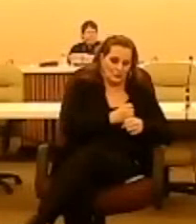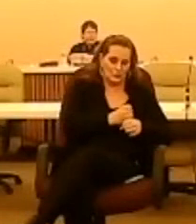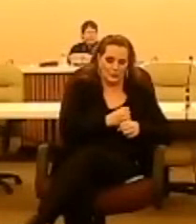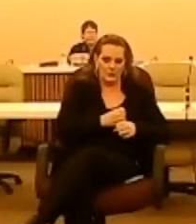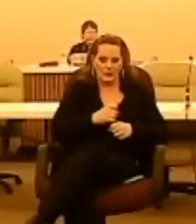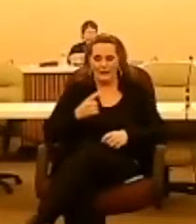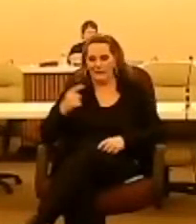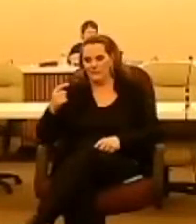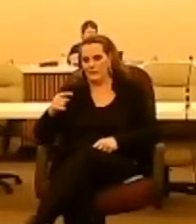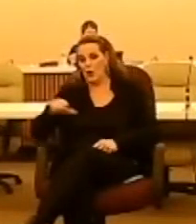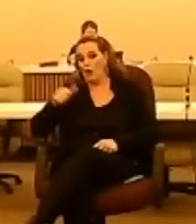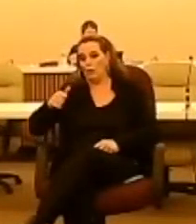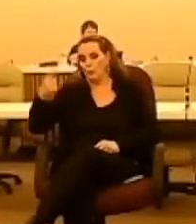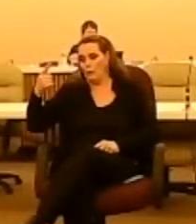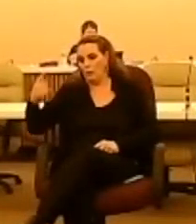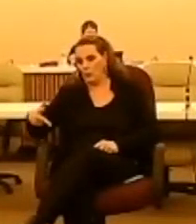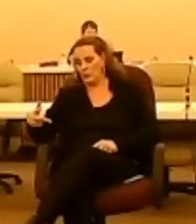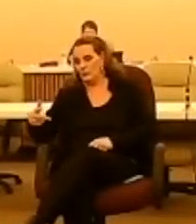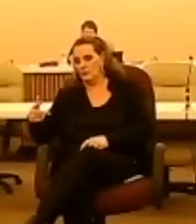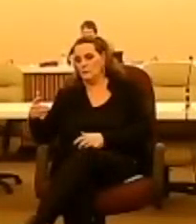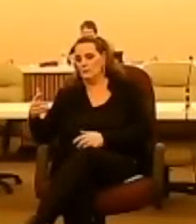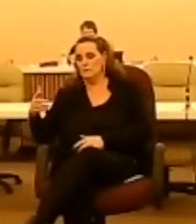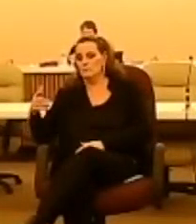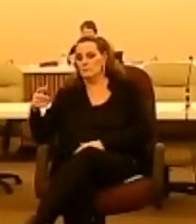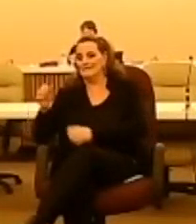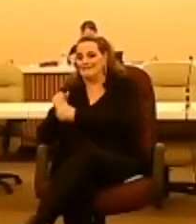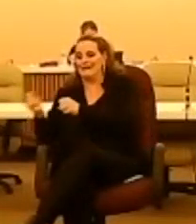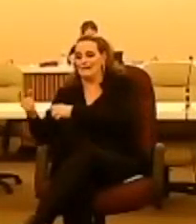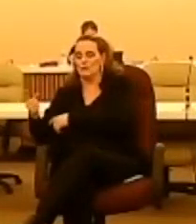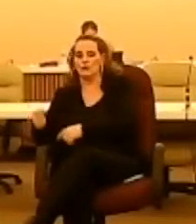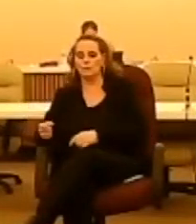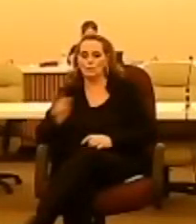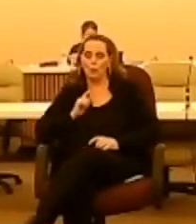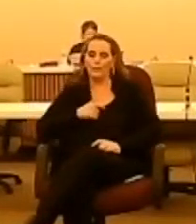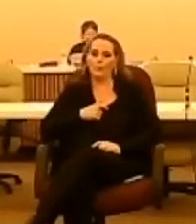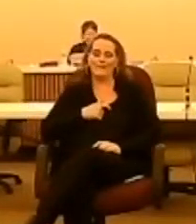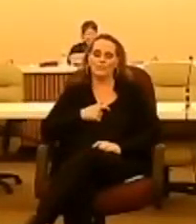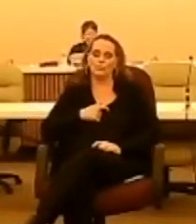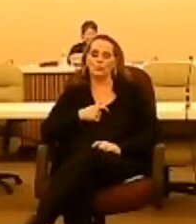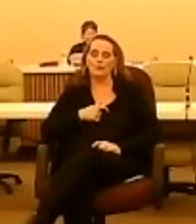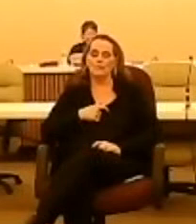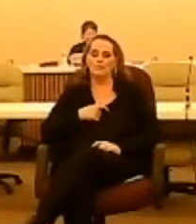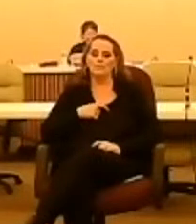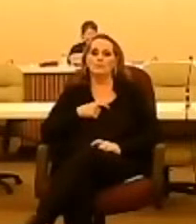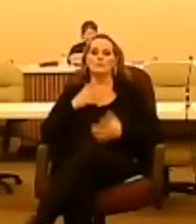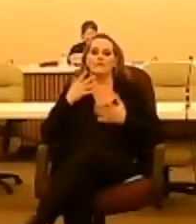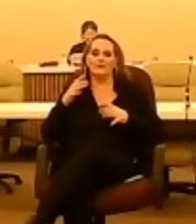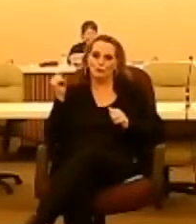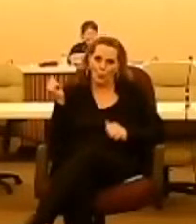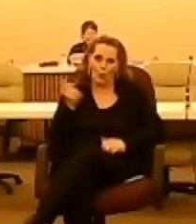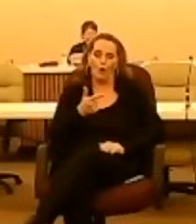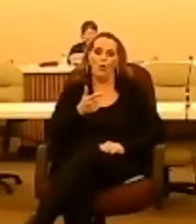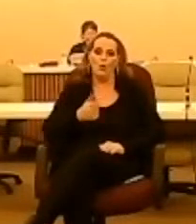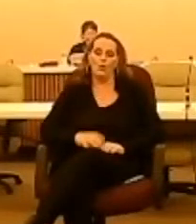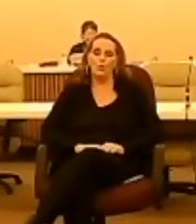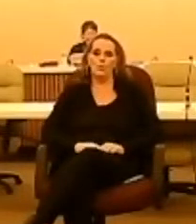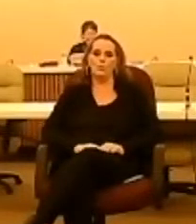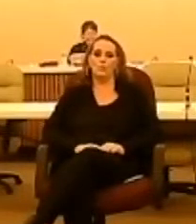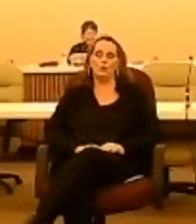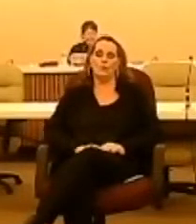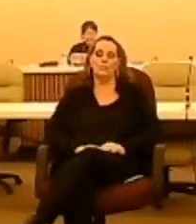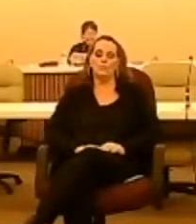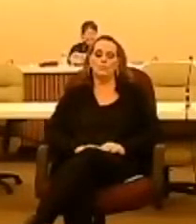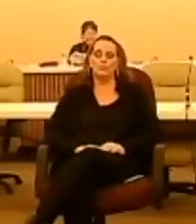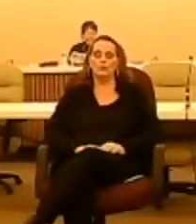We wanted to get it all done in one to minimize the impact on residents. We have, there